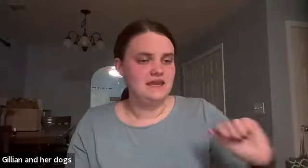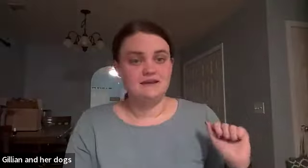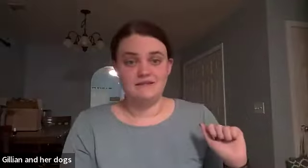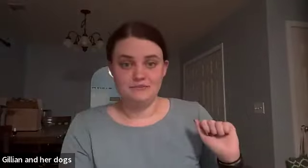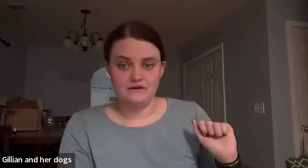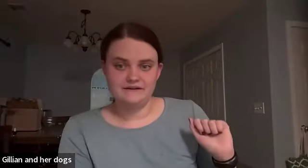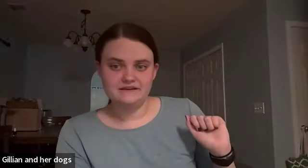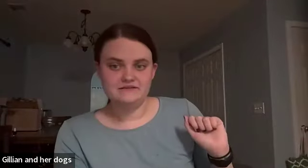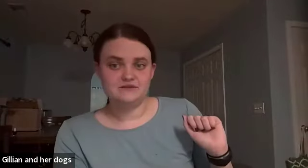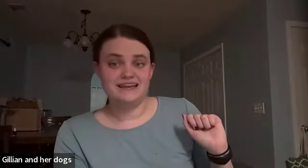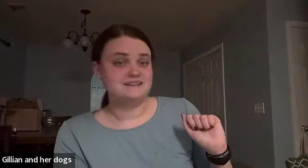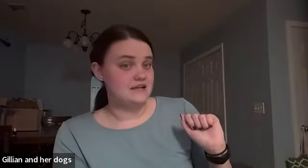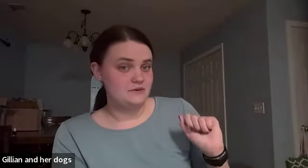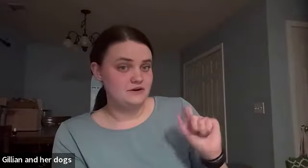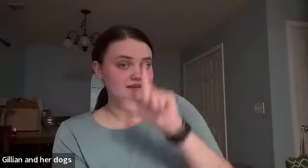Then librarian. So we had library,